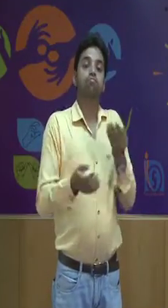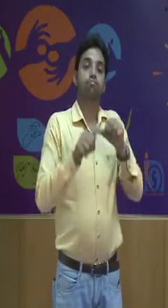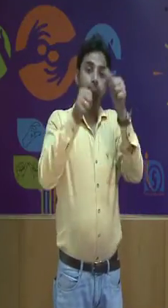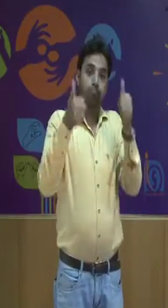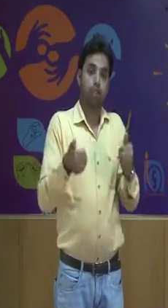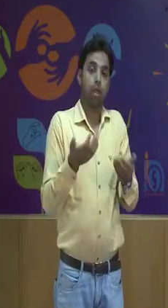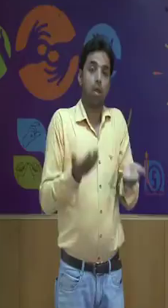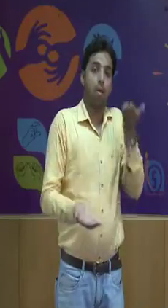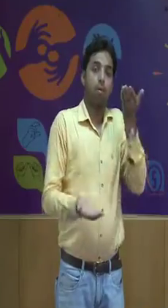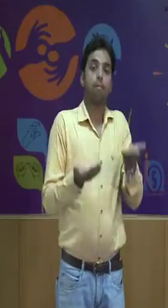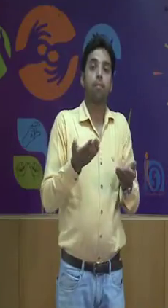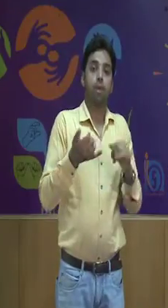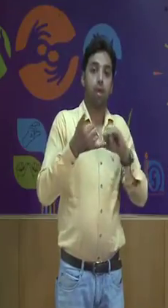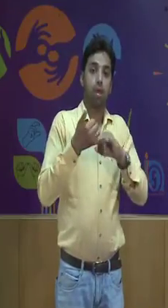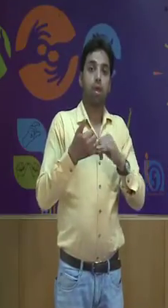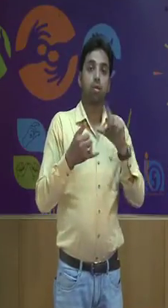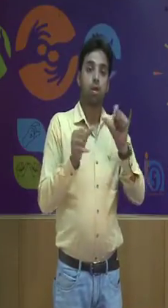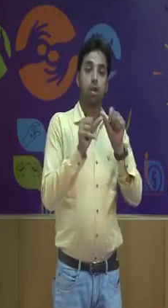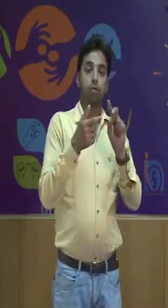with slavery in Greece and Rome.